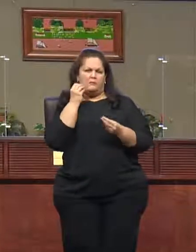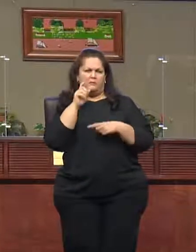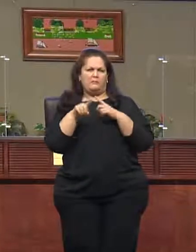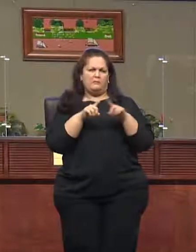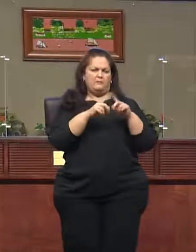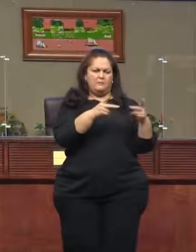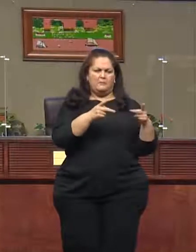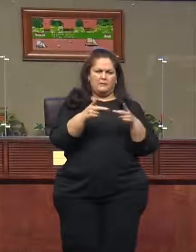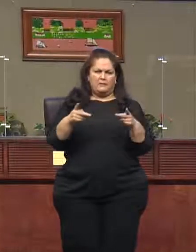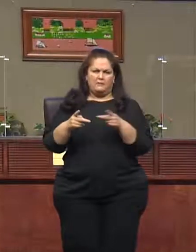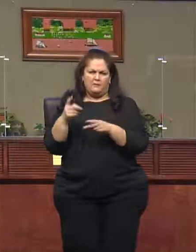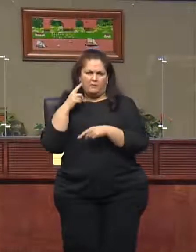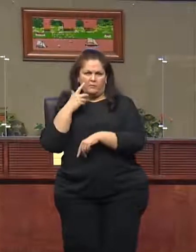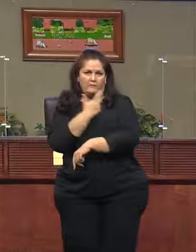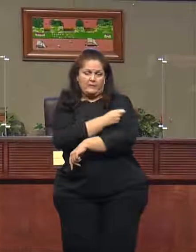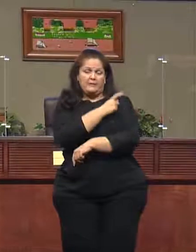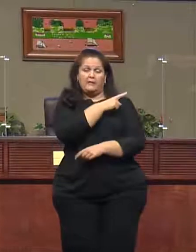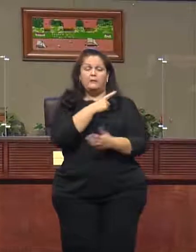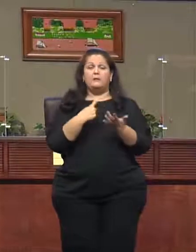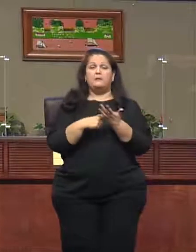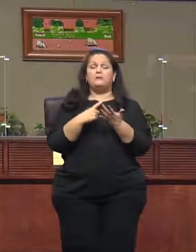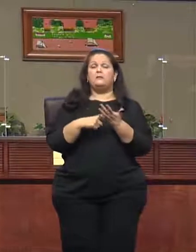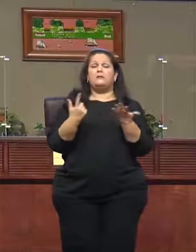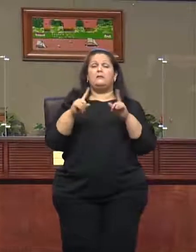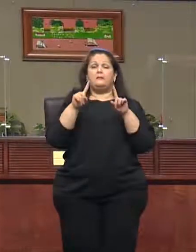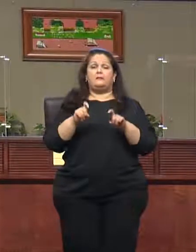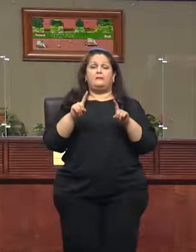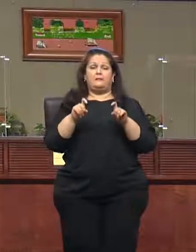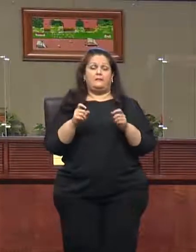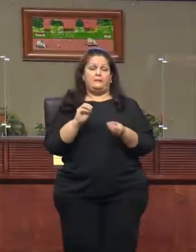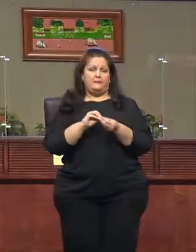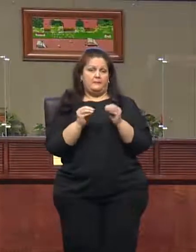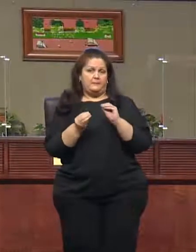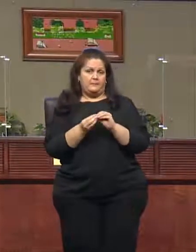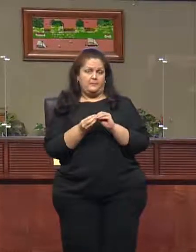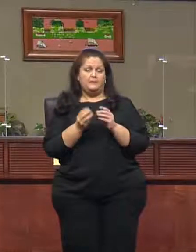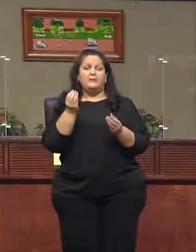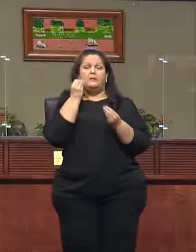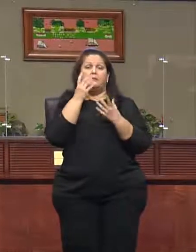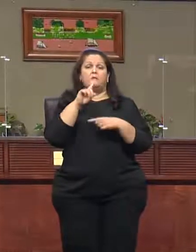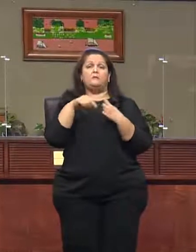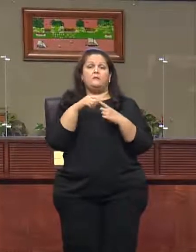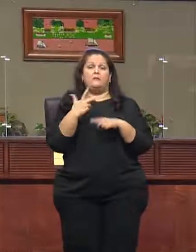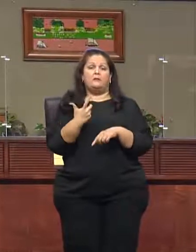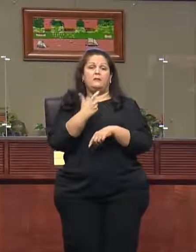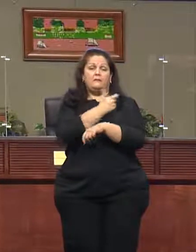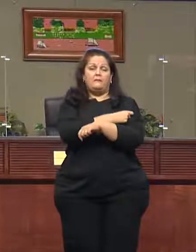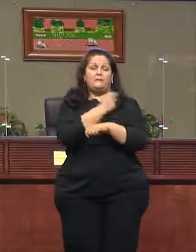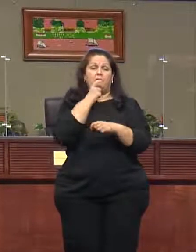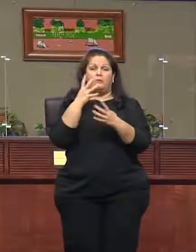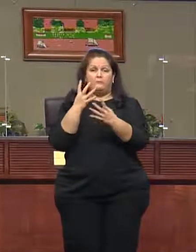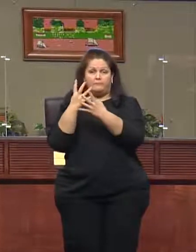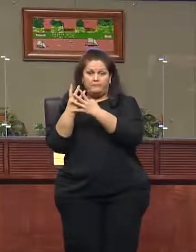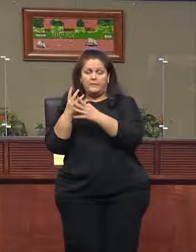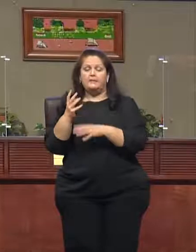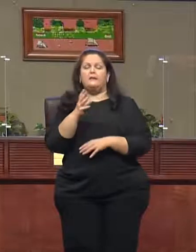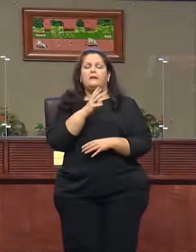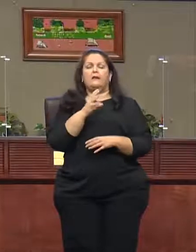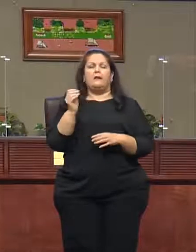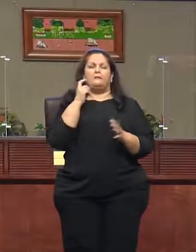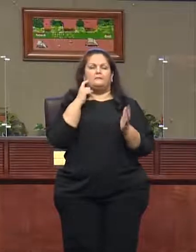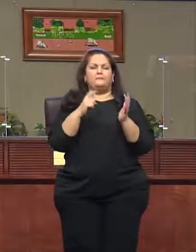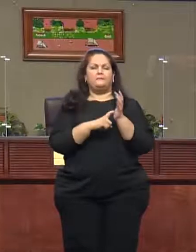The mayor will also discuss, as usual, our testing numbers, information regarding the vaccination of inmates, and recognition of a group